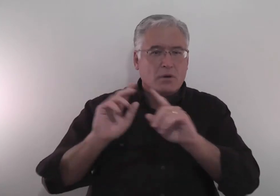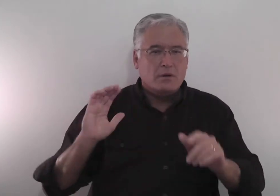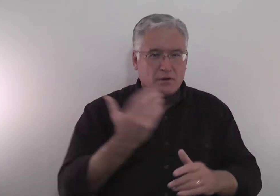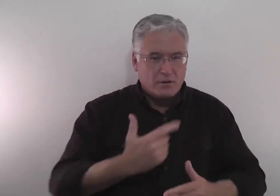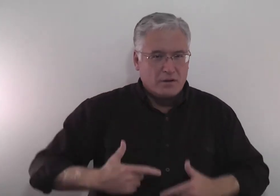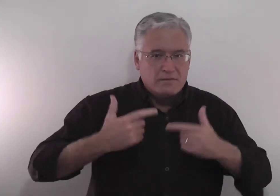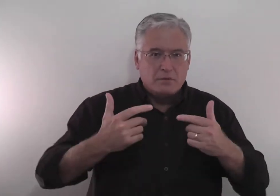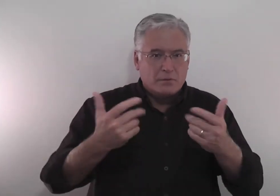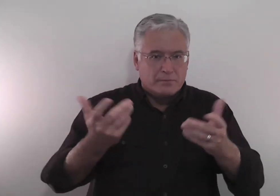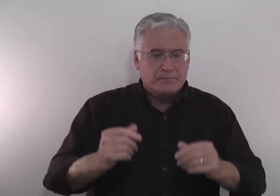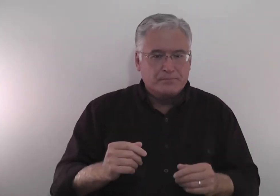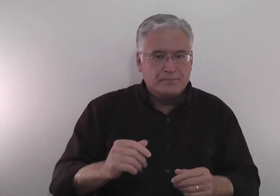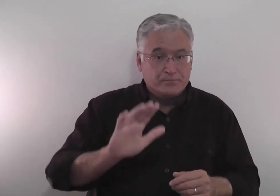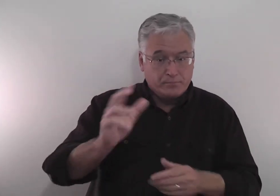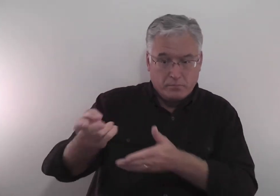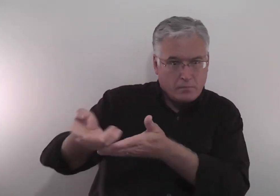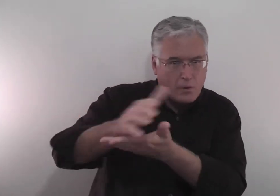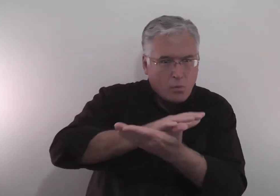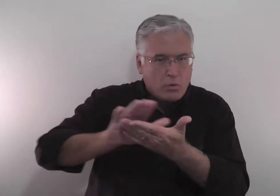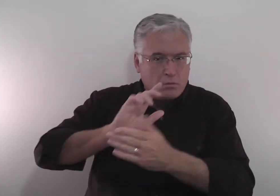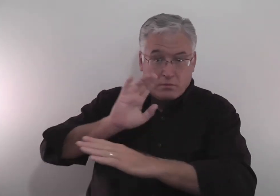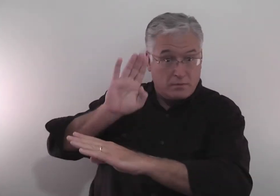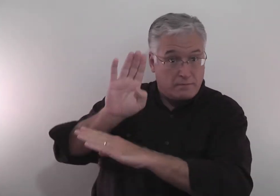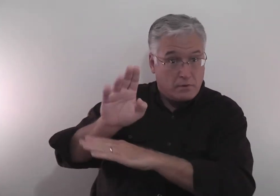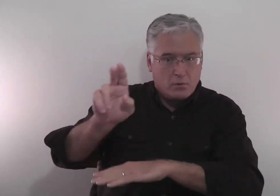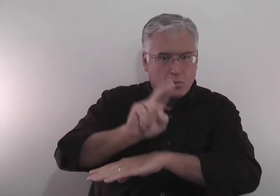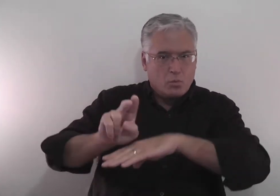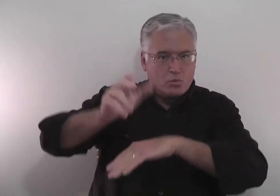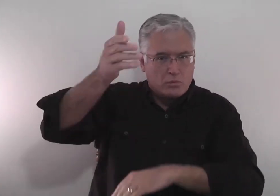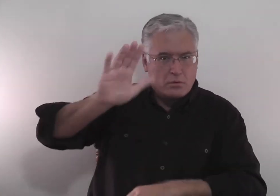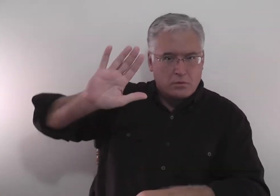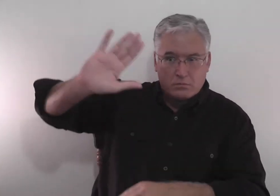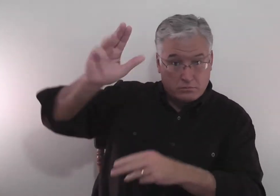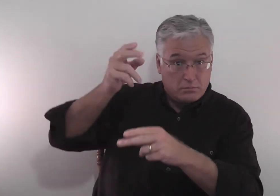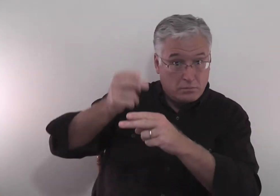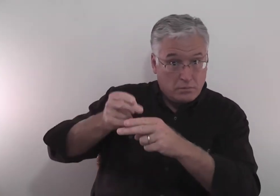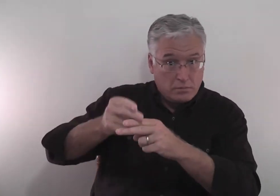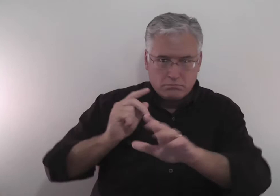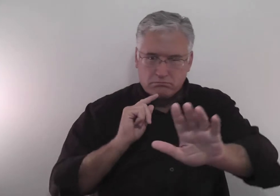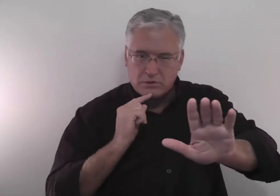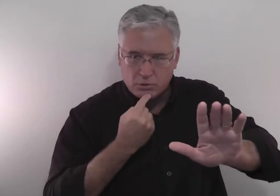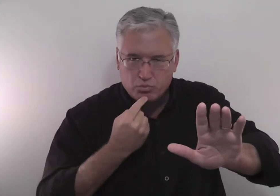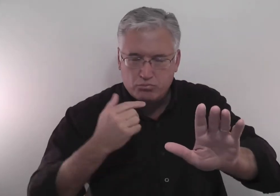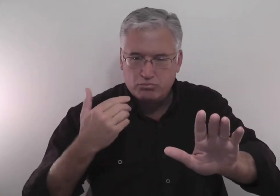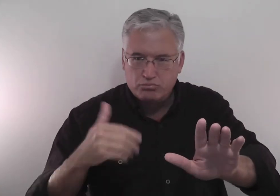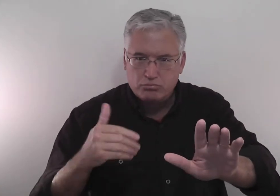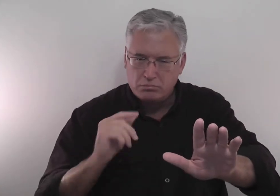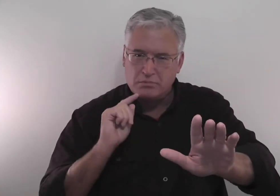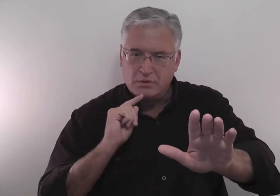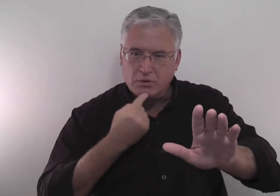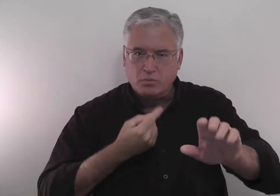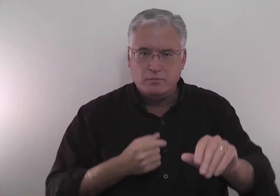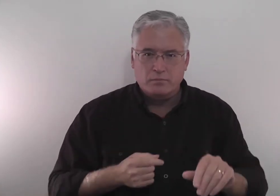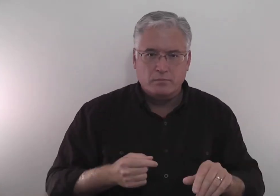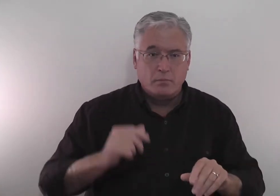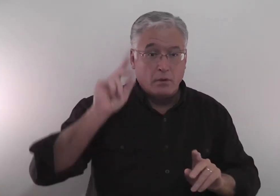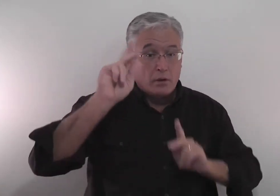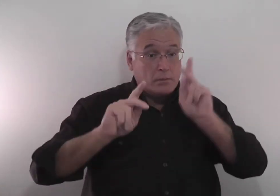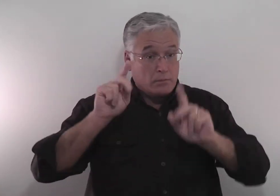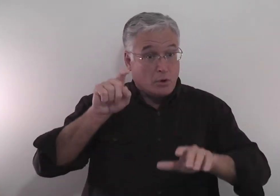Now, how do we apply this to our Christian life? Well, to make a holy vow in the name of God is a serious thing to do. It's very